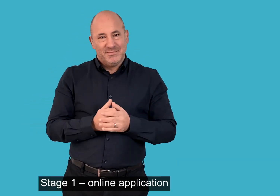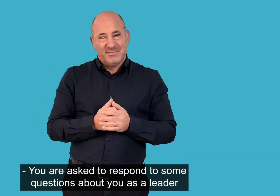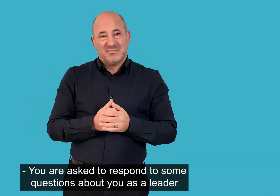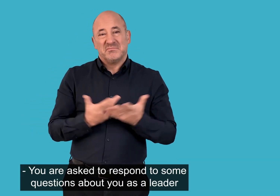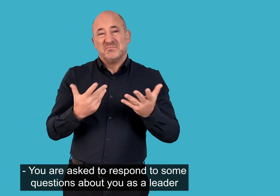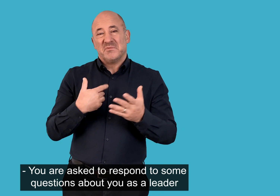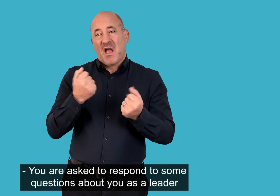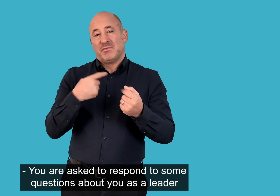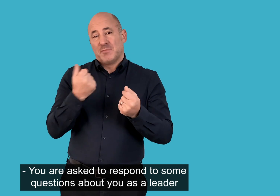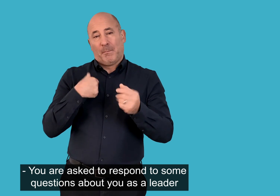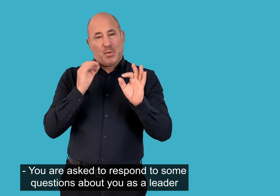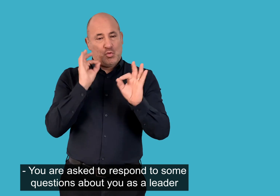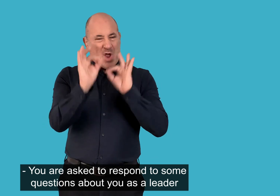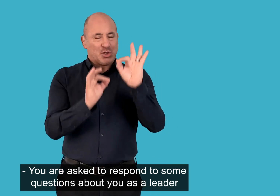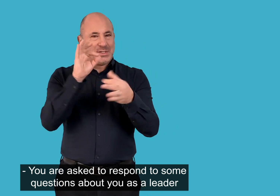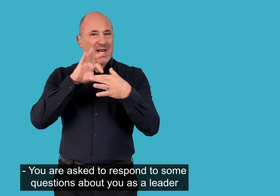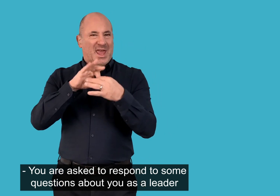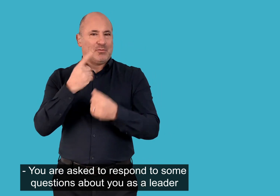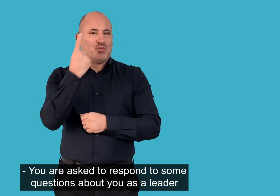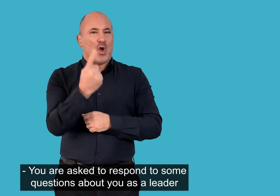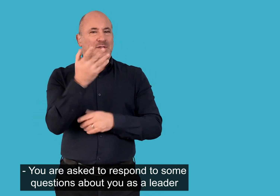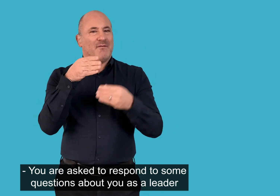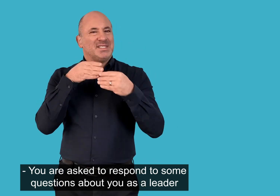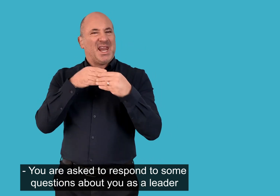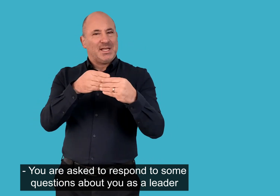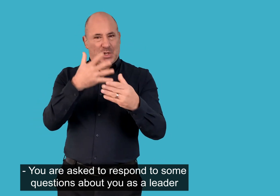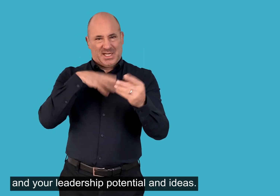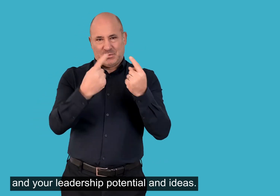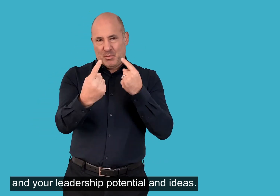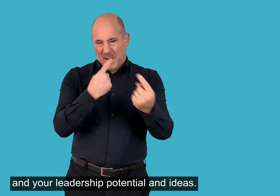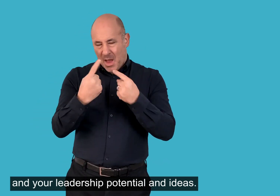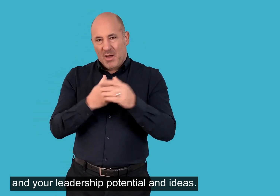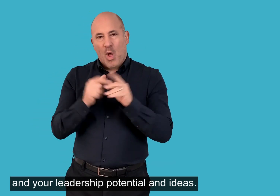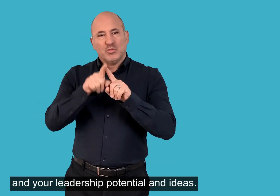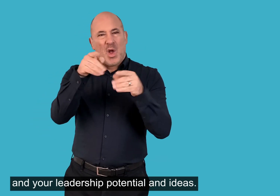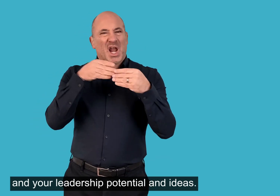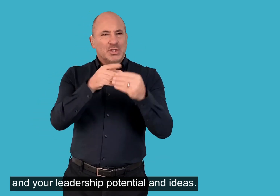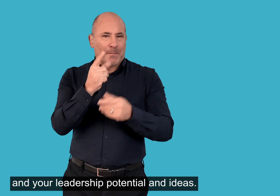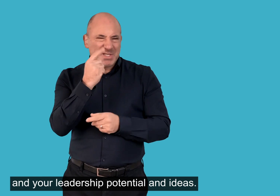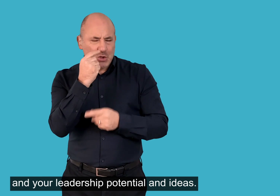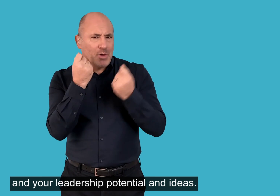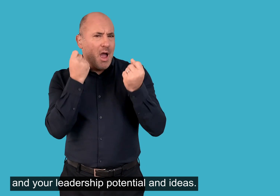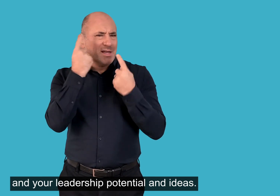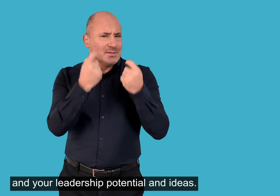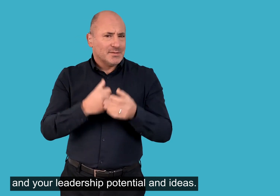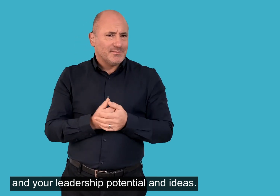application. You are asked to respond to some questions about you as a leader and your leadership potential and